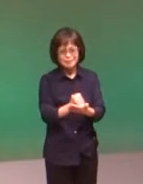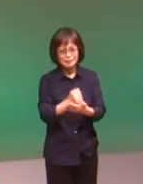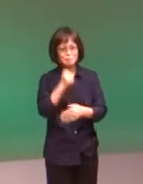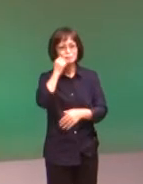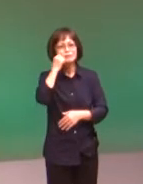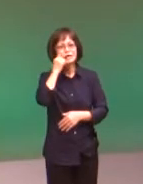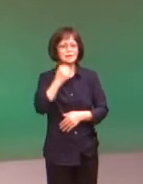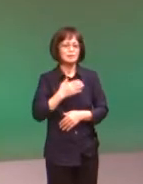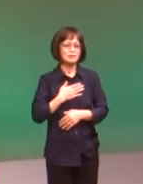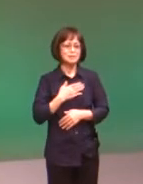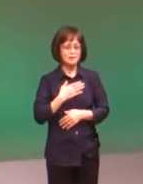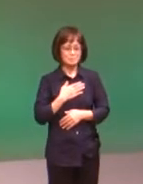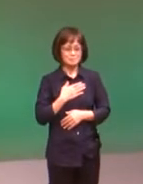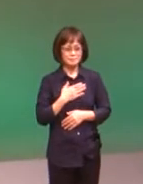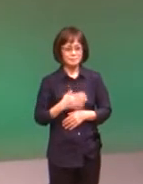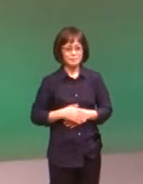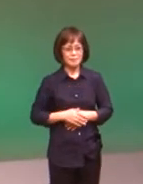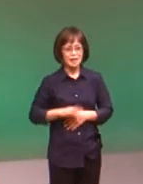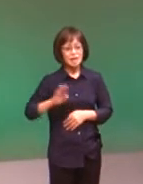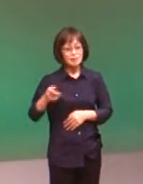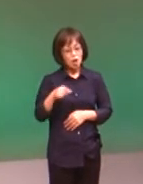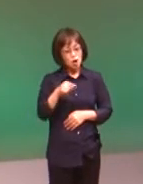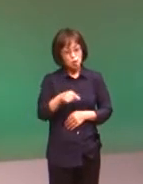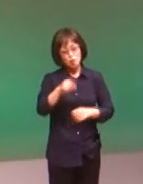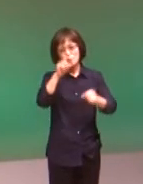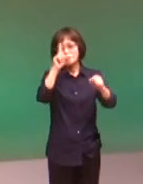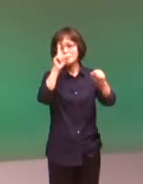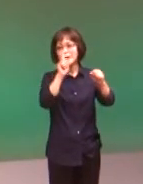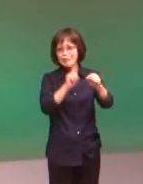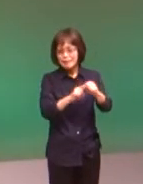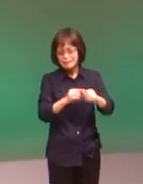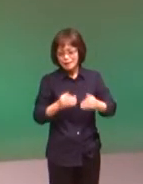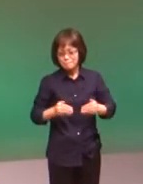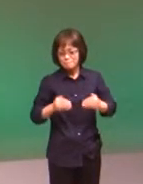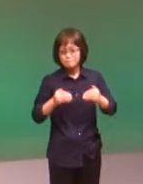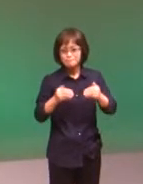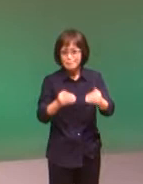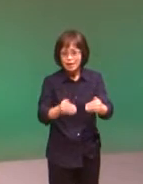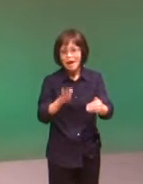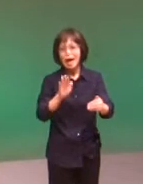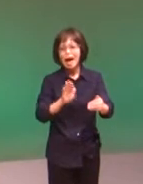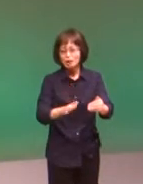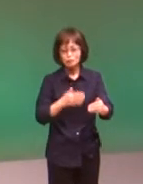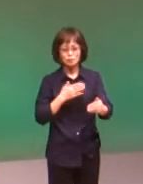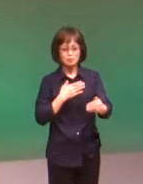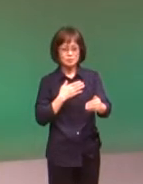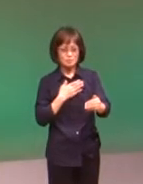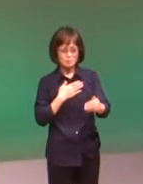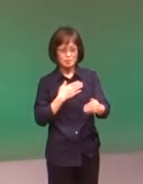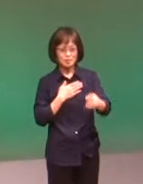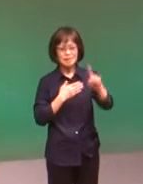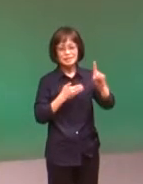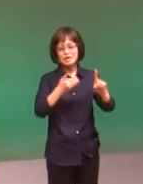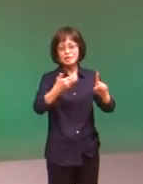think on occasion that we are making progress. In 1986, there were over